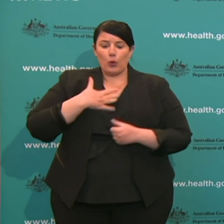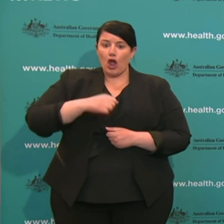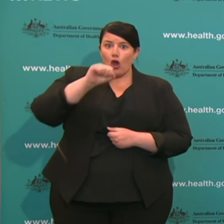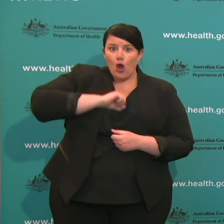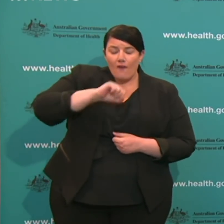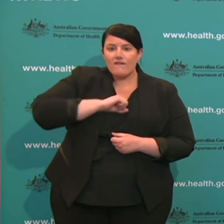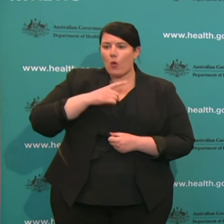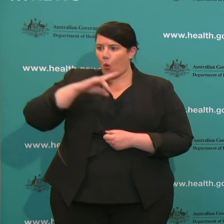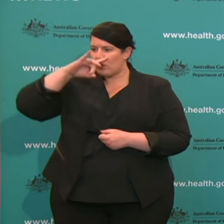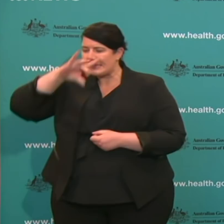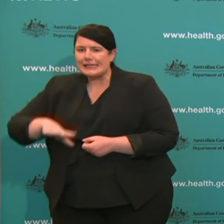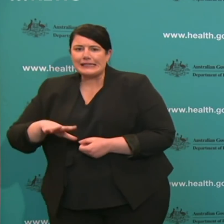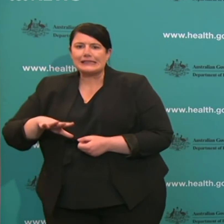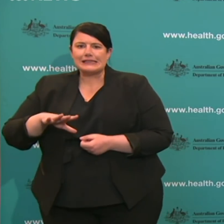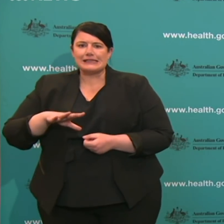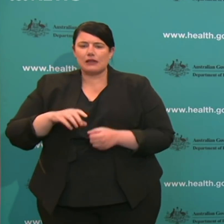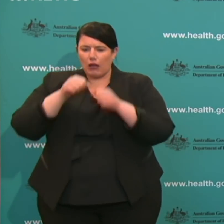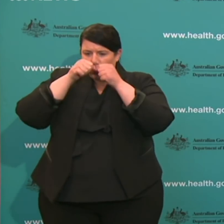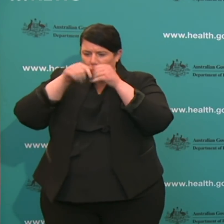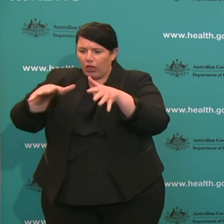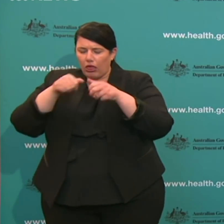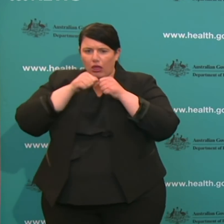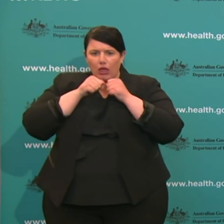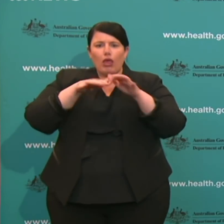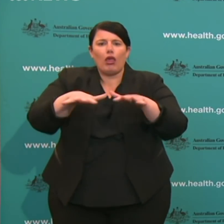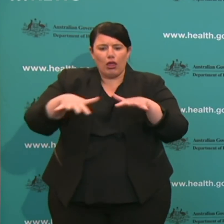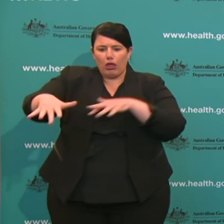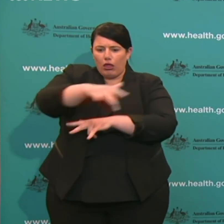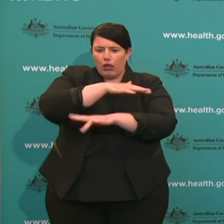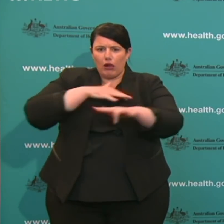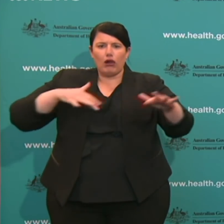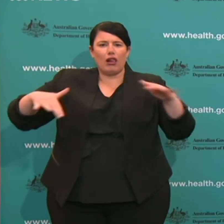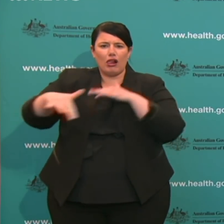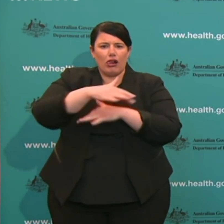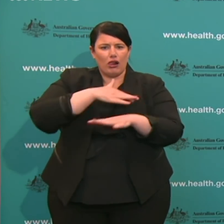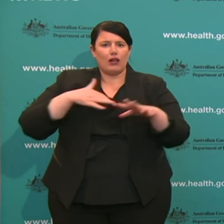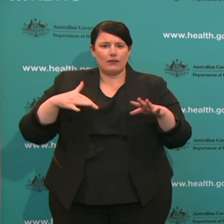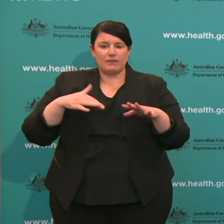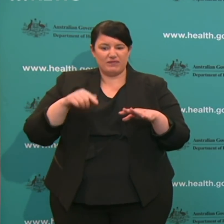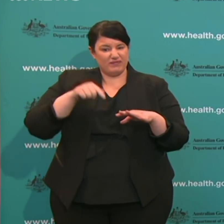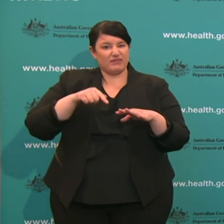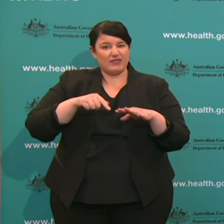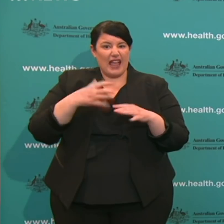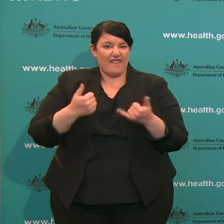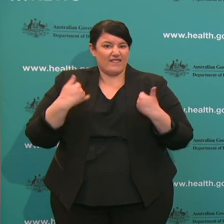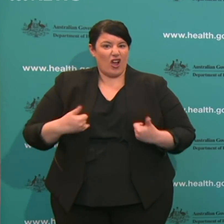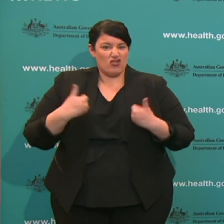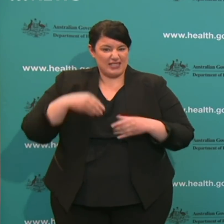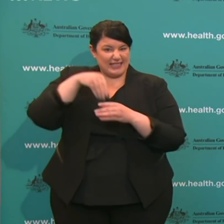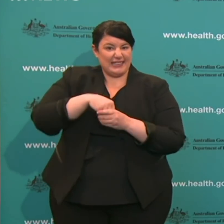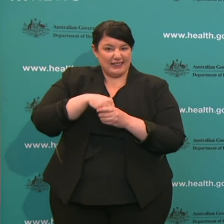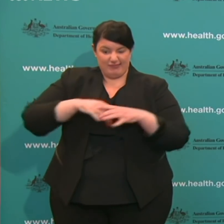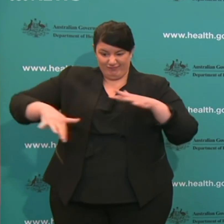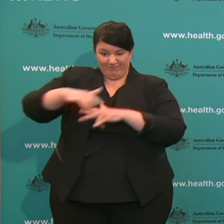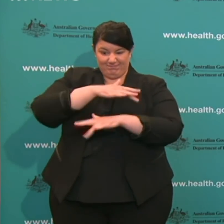sneeze, particles come out of their mouth, and they are full of respiratory virus. And